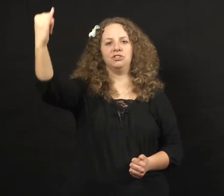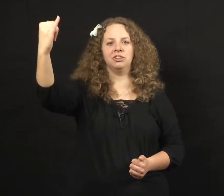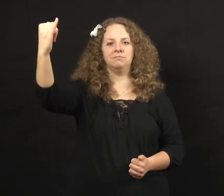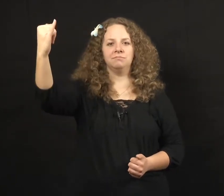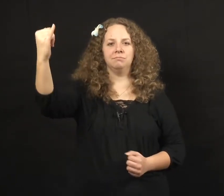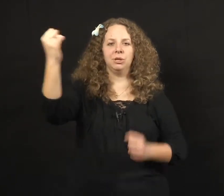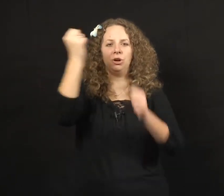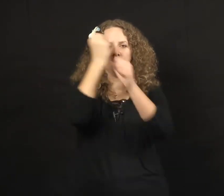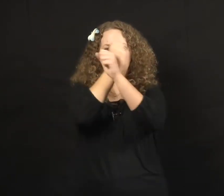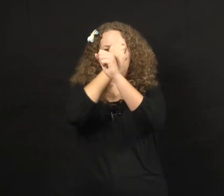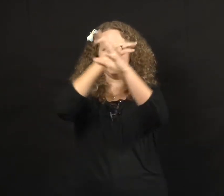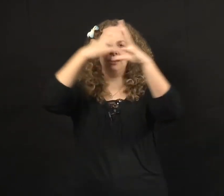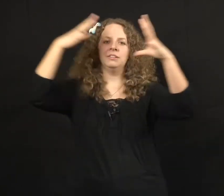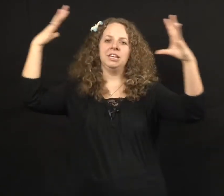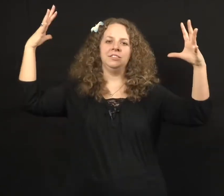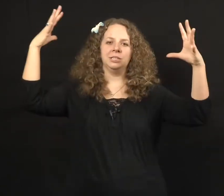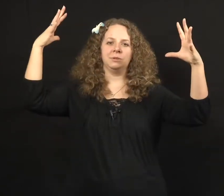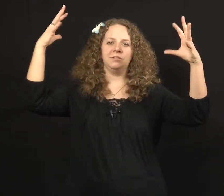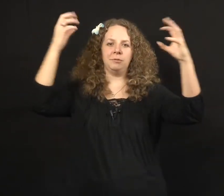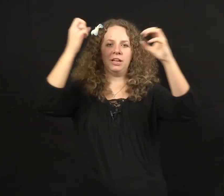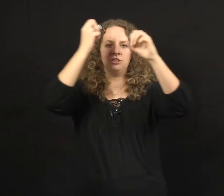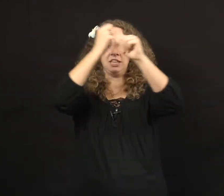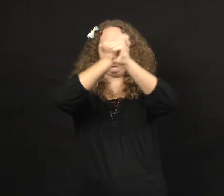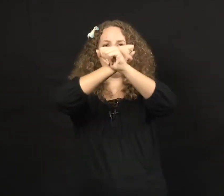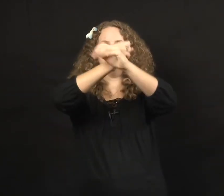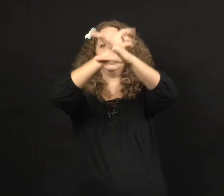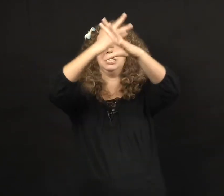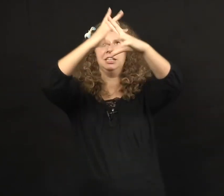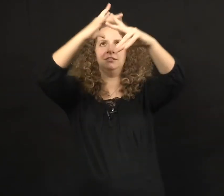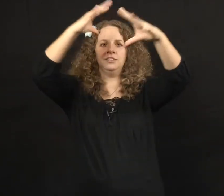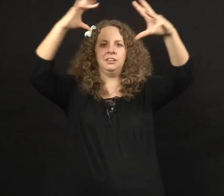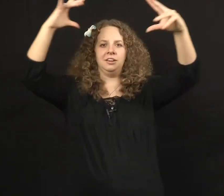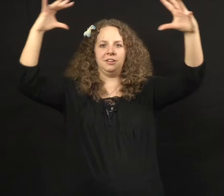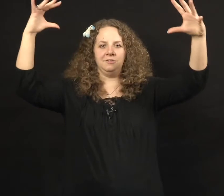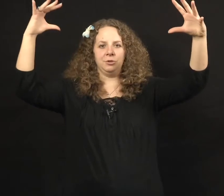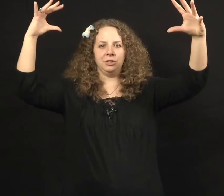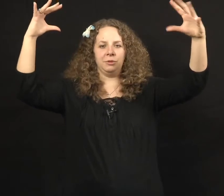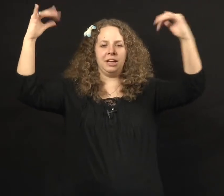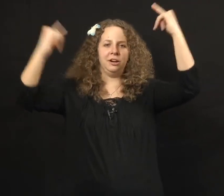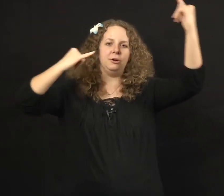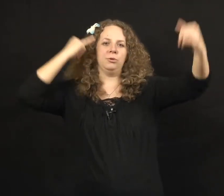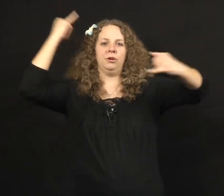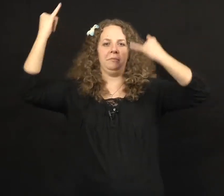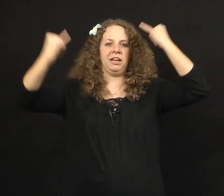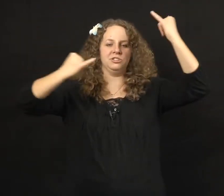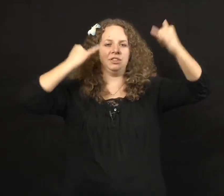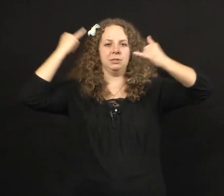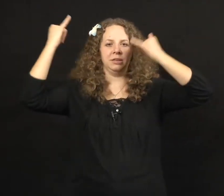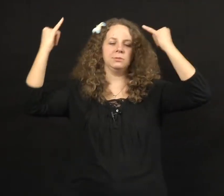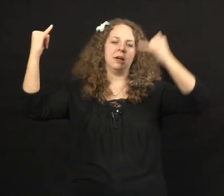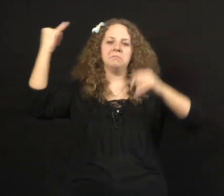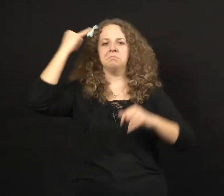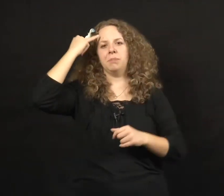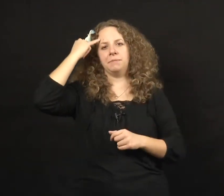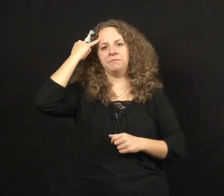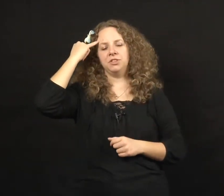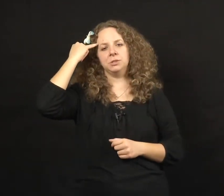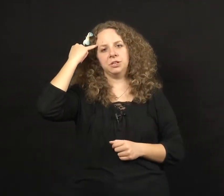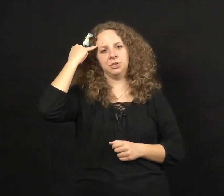Imagine. But you'll also see like this one for imagine, like a whole scene unfolding right here, or imagine this way as well. But for this one I